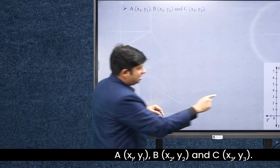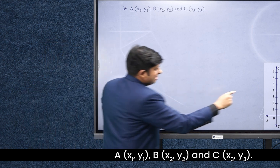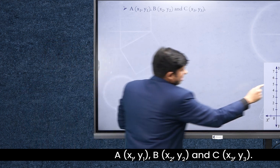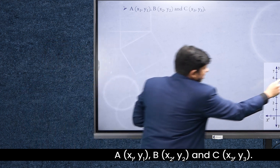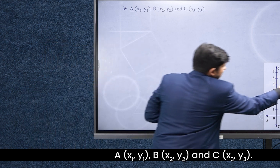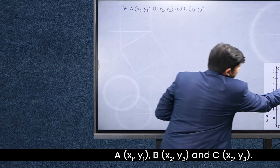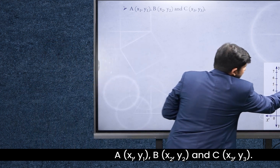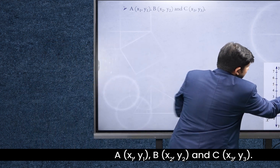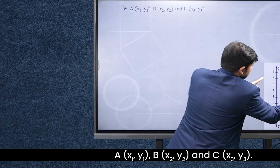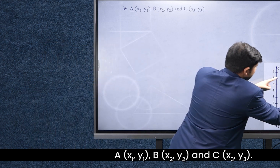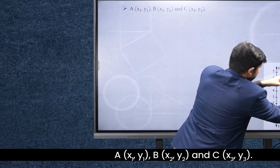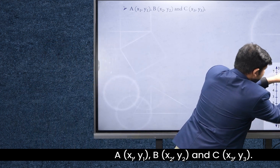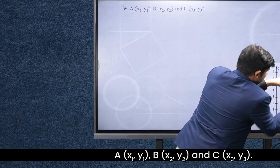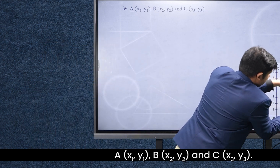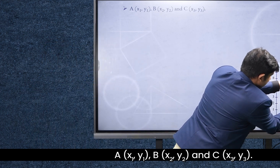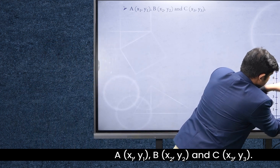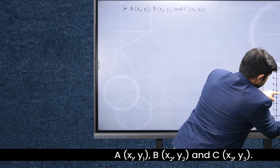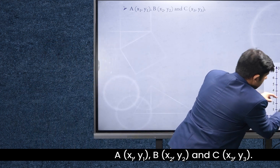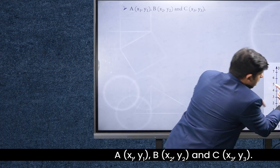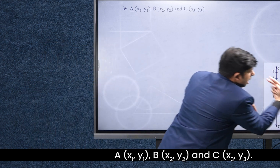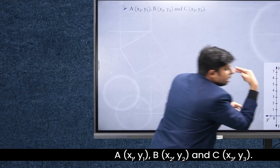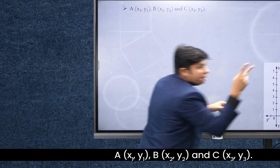y2 and C x3, y3.